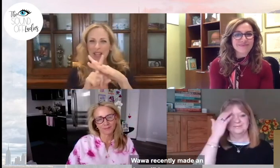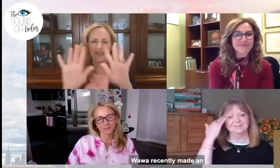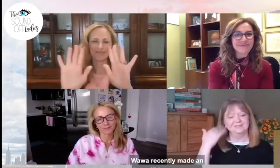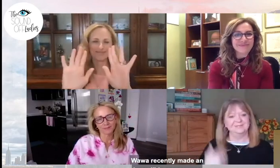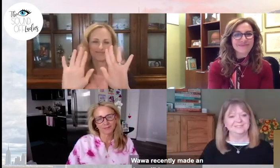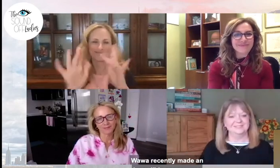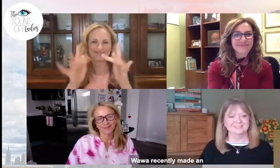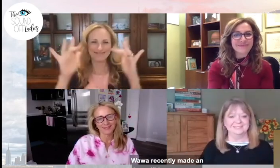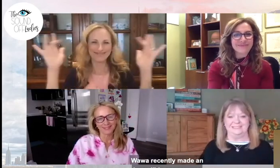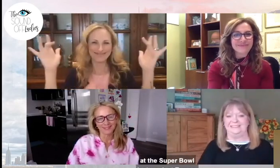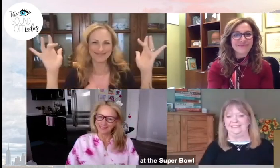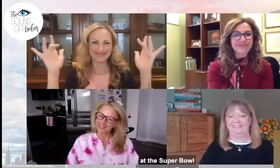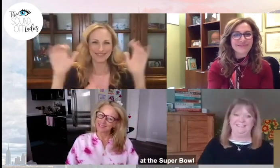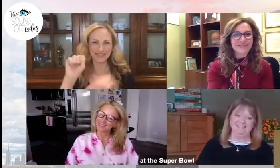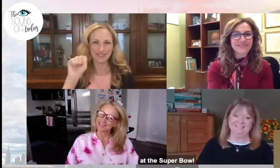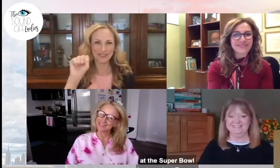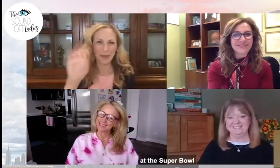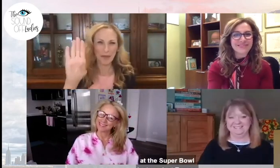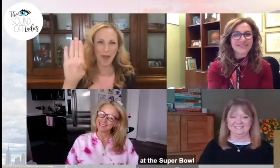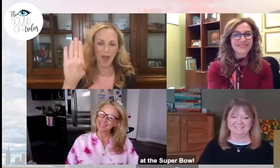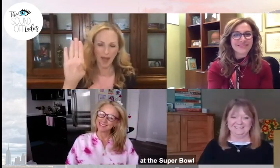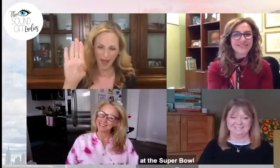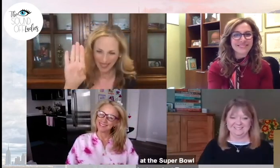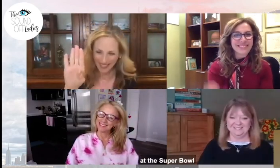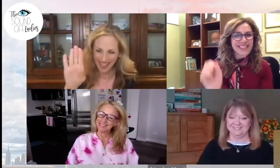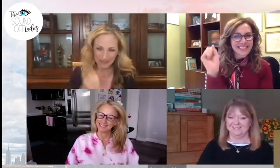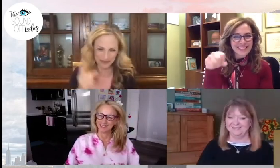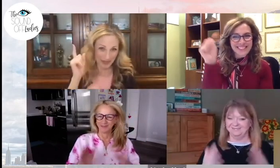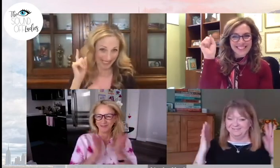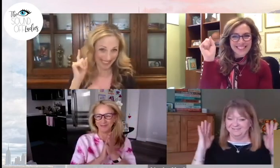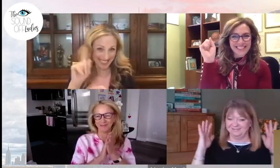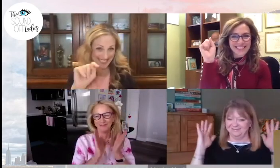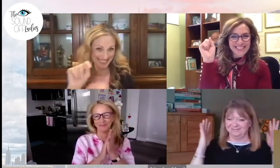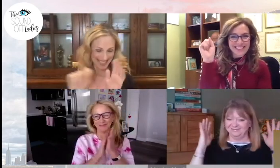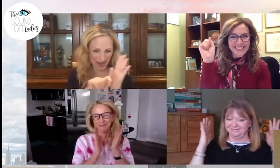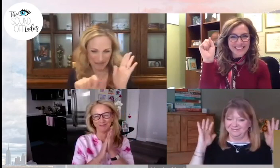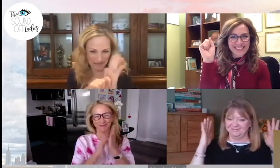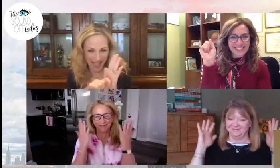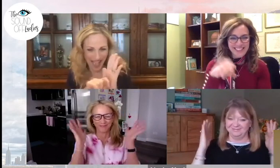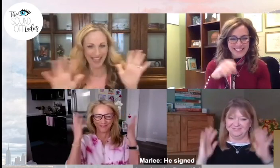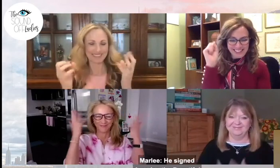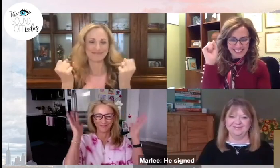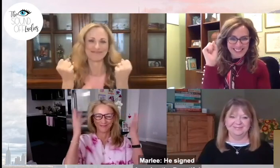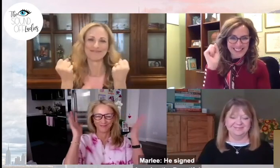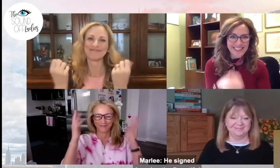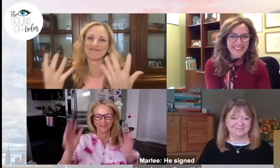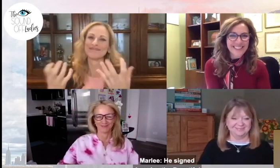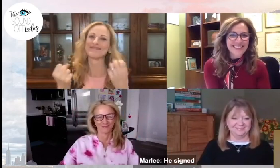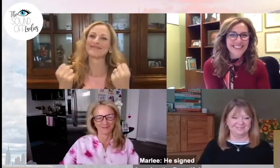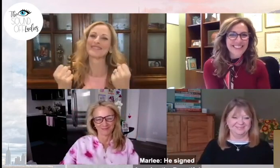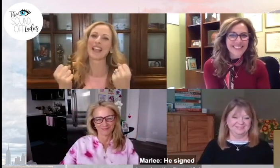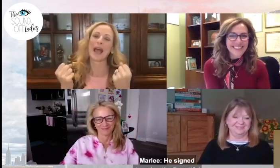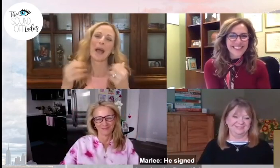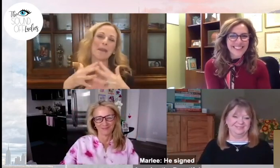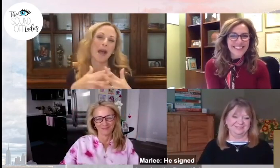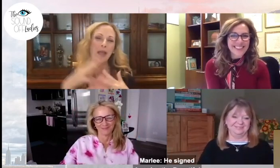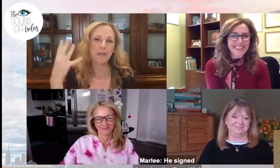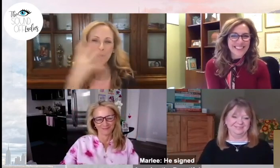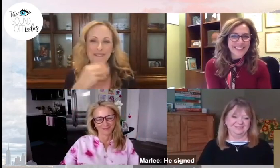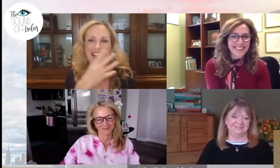Recently, Wawa showed up at the Super Bowl this year in Tampa. It was